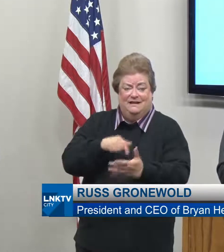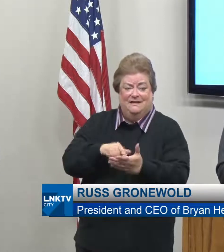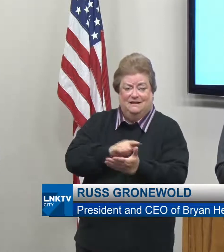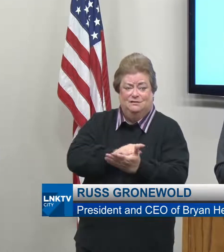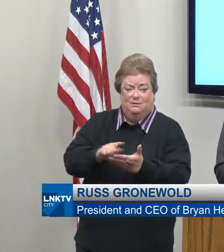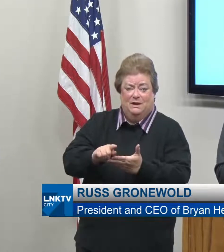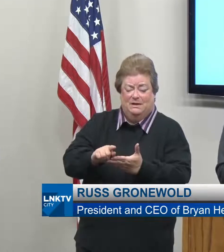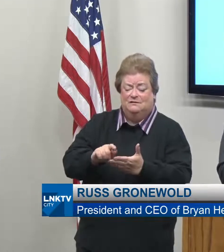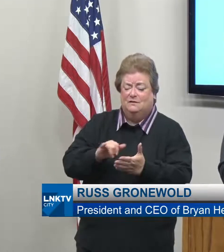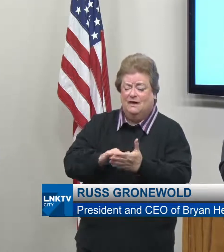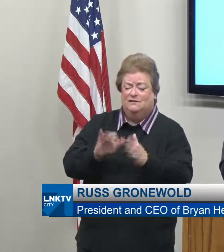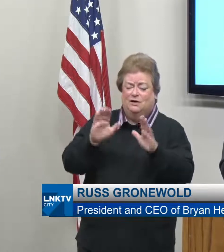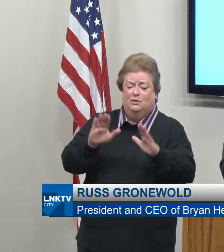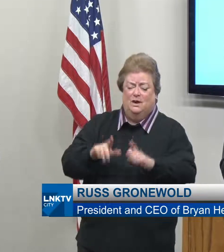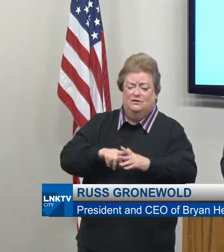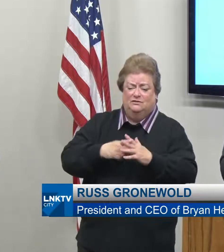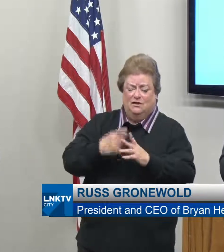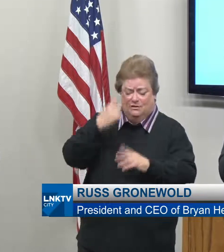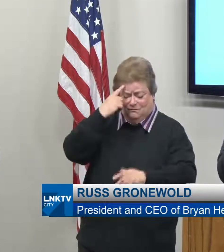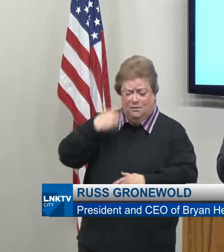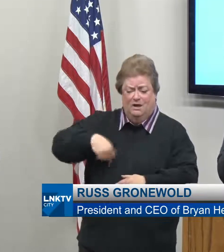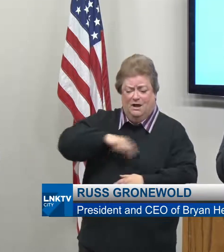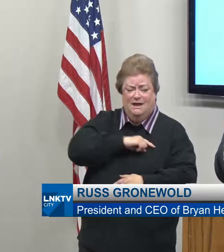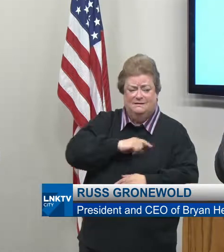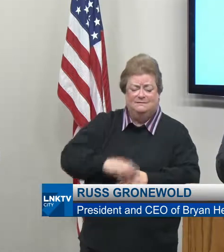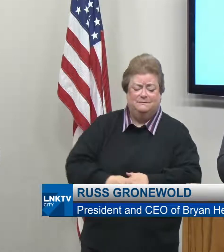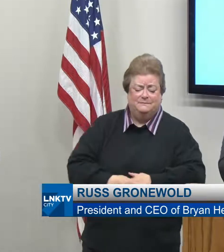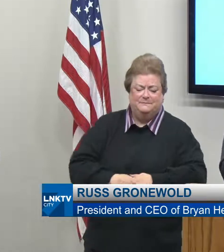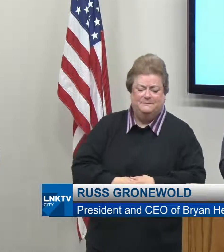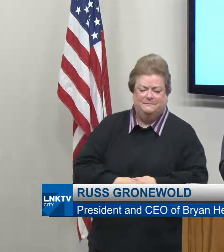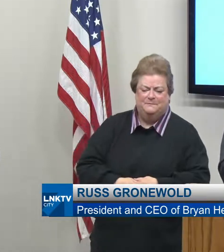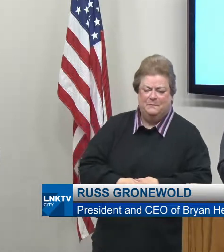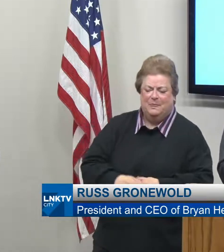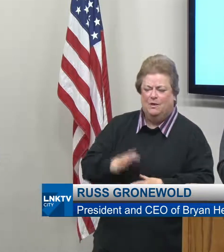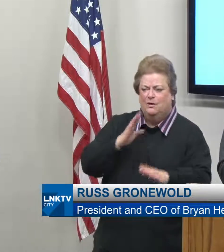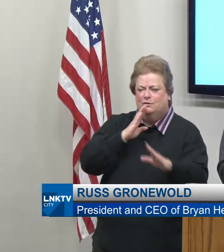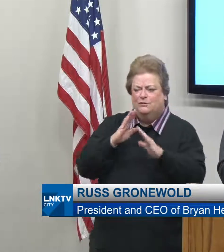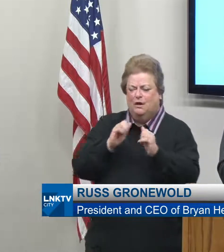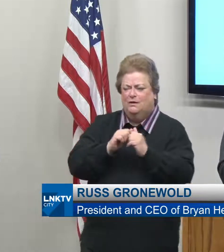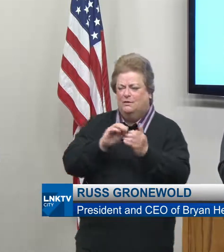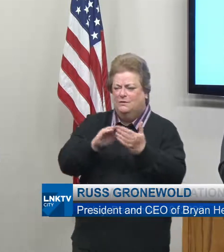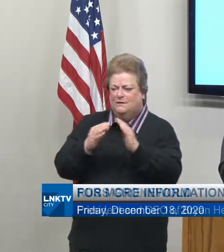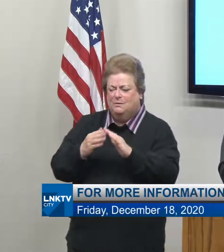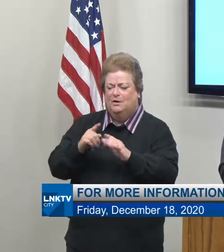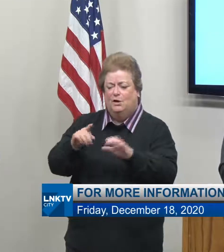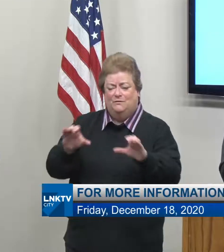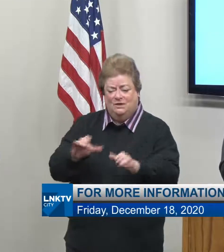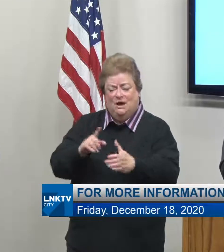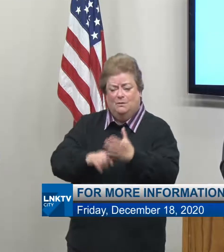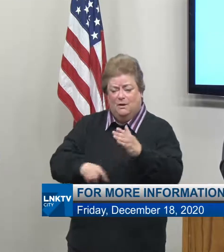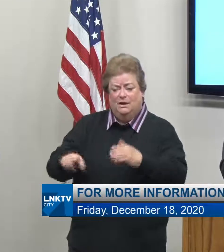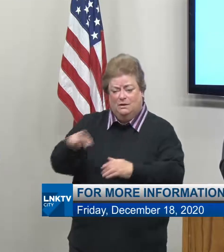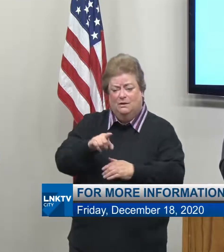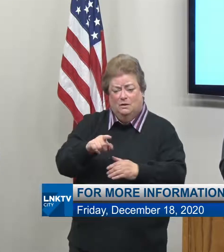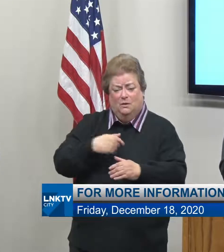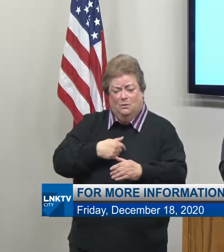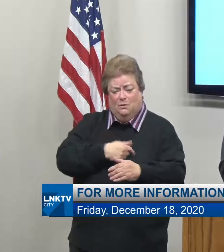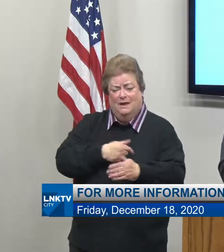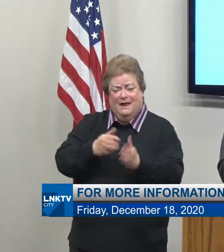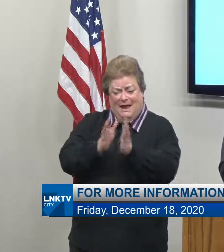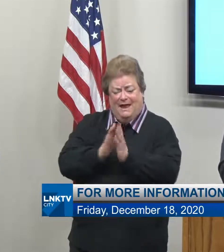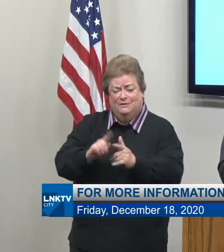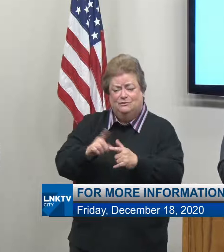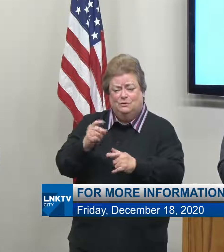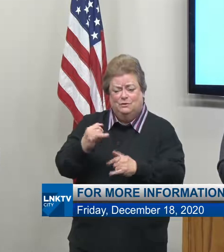great start for all of us. And so essentially, talking to the community, you've done what's been asked of you, and we're beginning to see